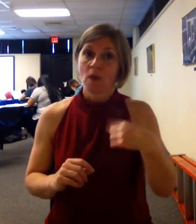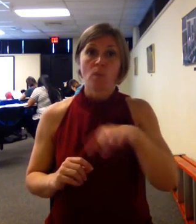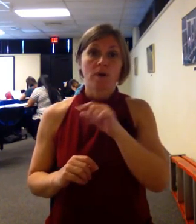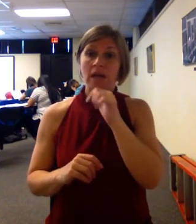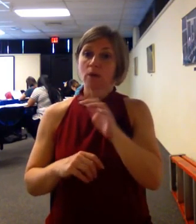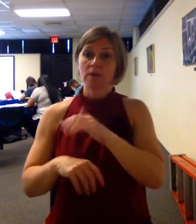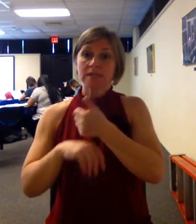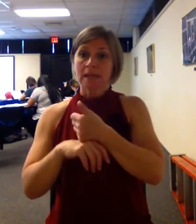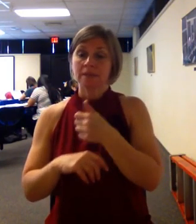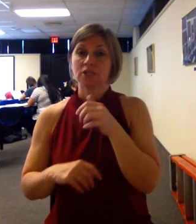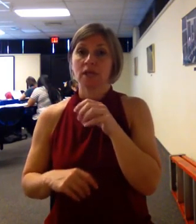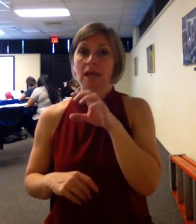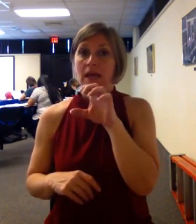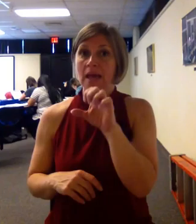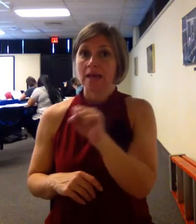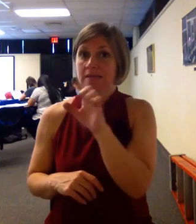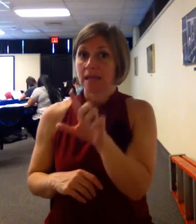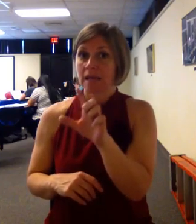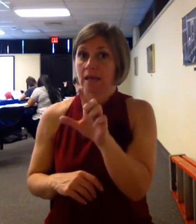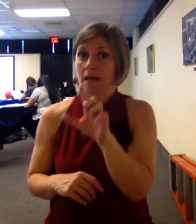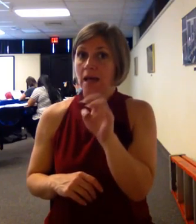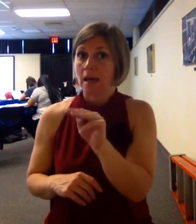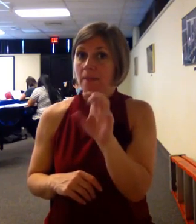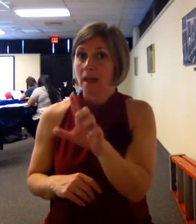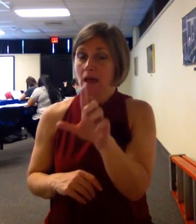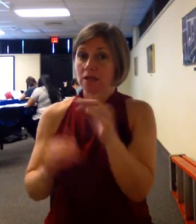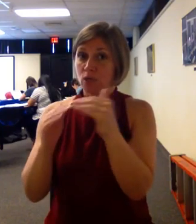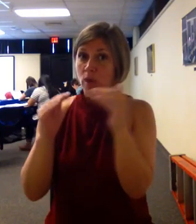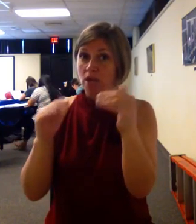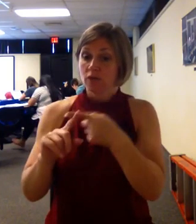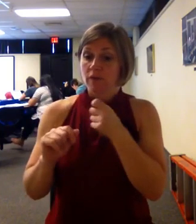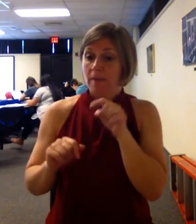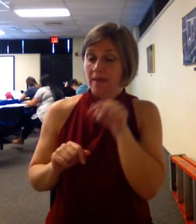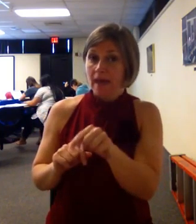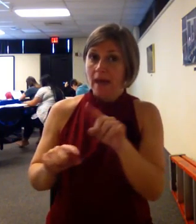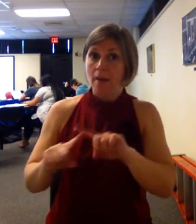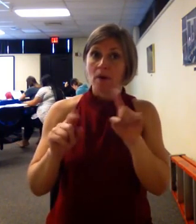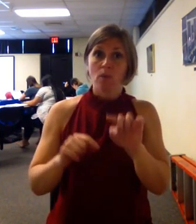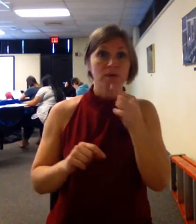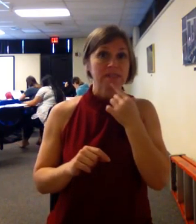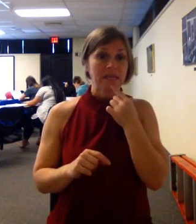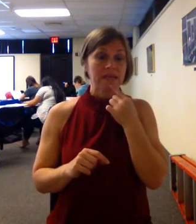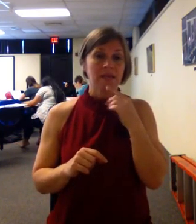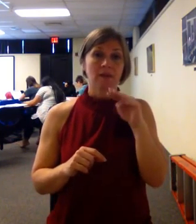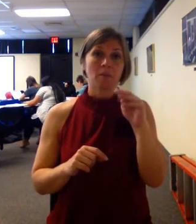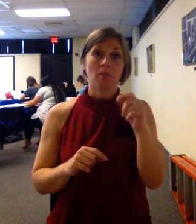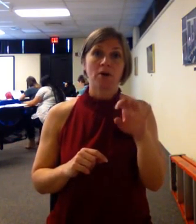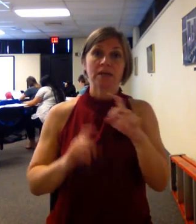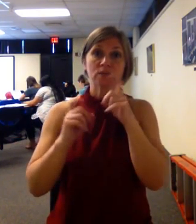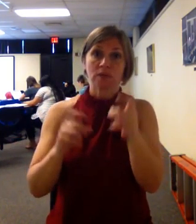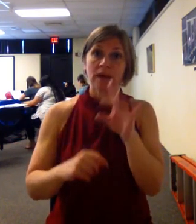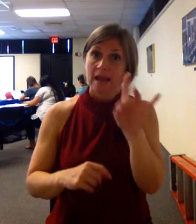SML equation off of what he gave us, we're saying that the market is returning 8, the risk-free rate of return